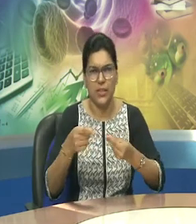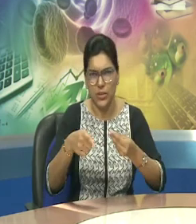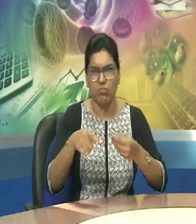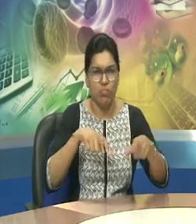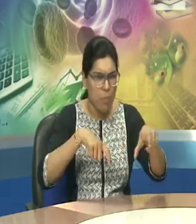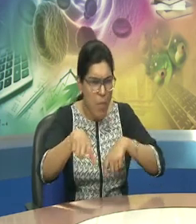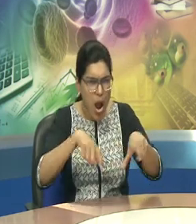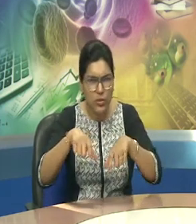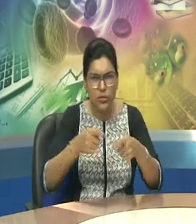Sixth,